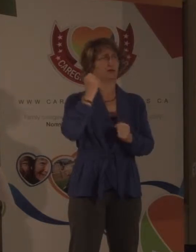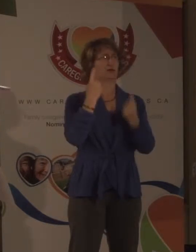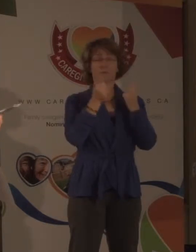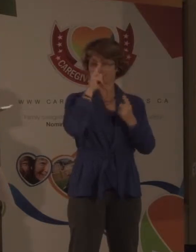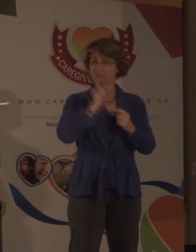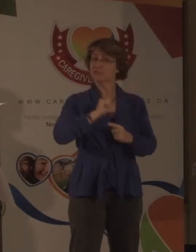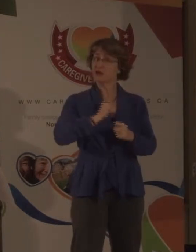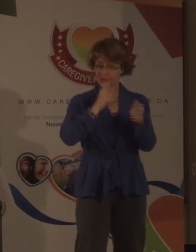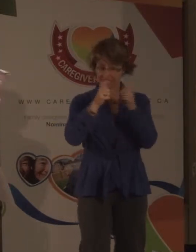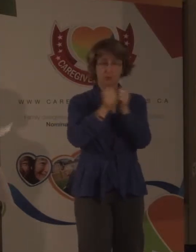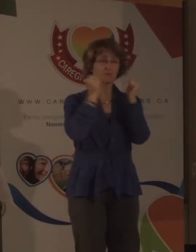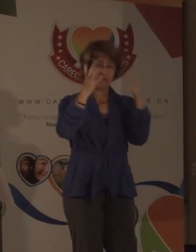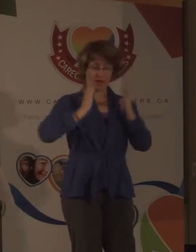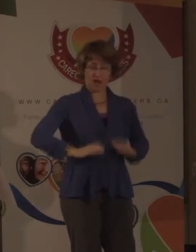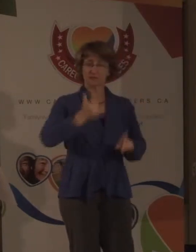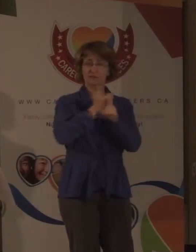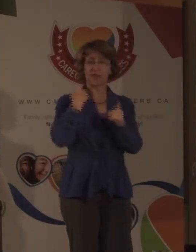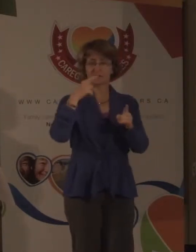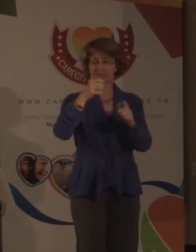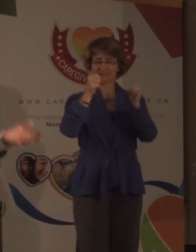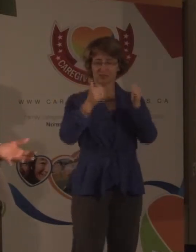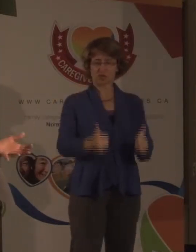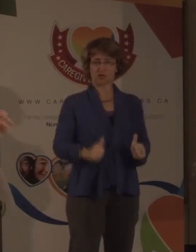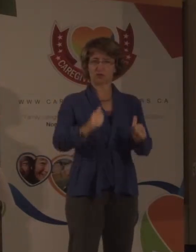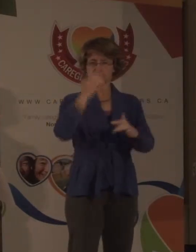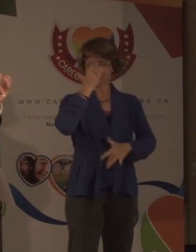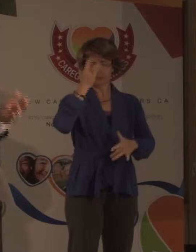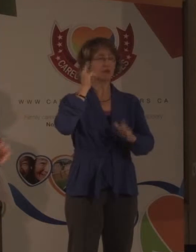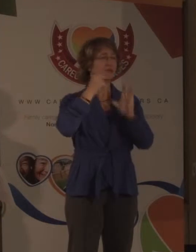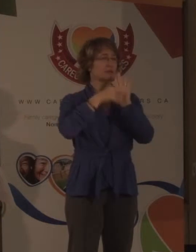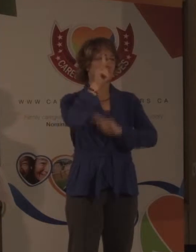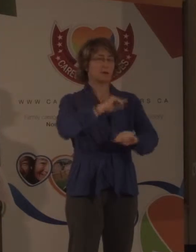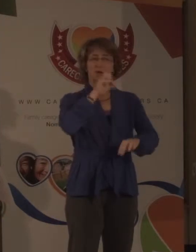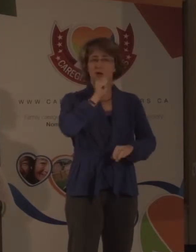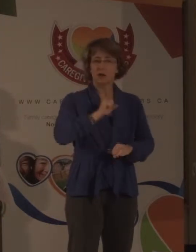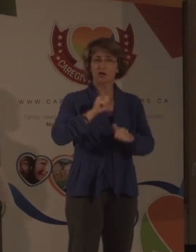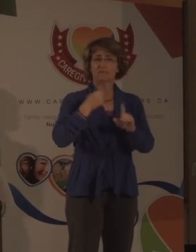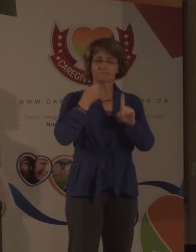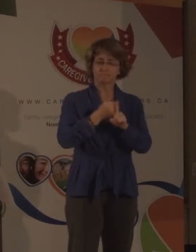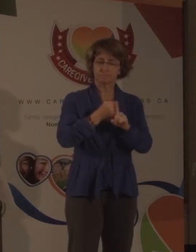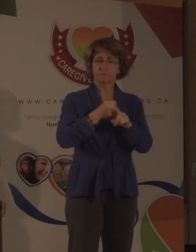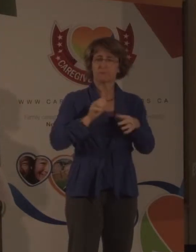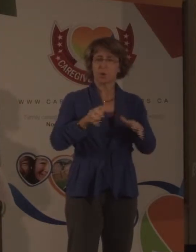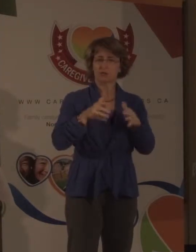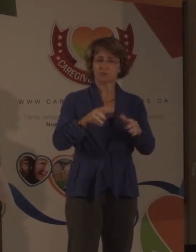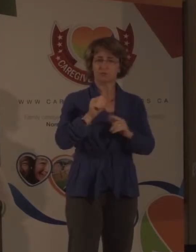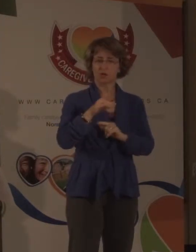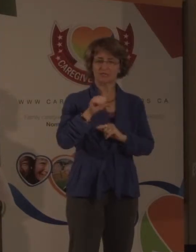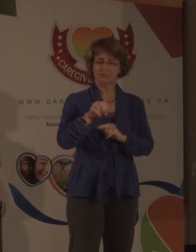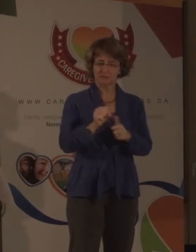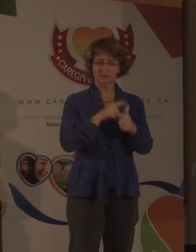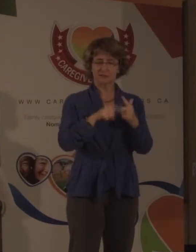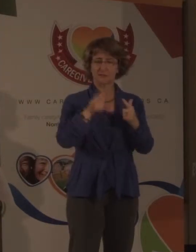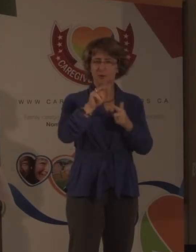clients that are having degenerative diseases, like people who are aging and have Parkinson's or multiple sclerosis. But this